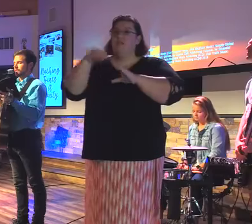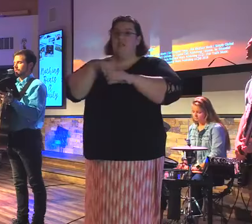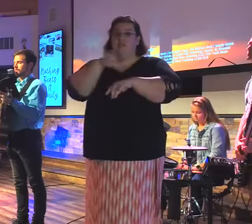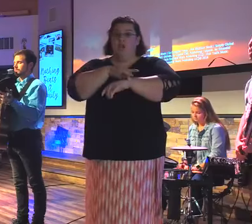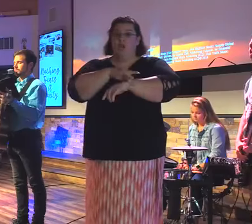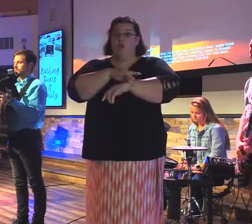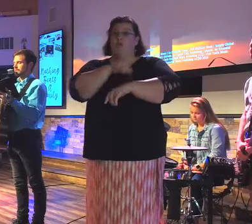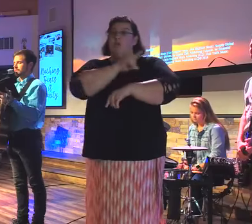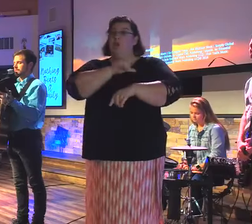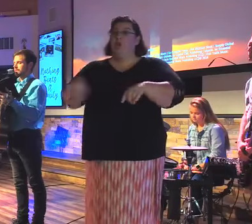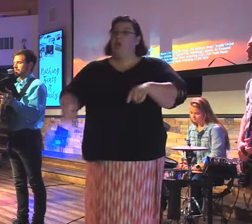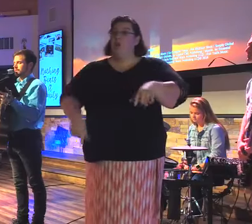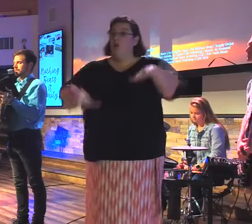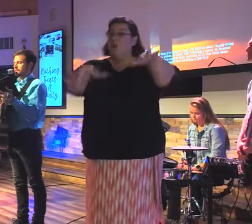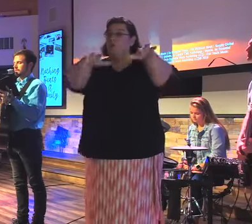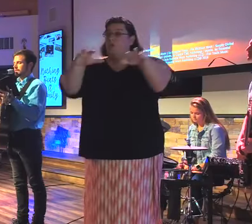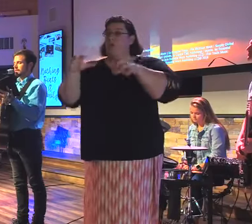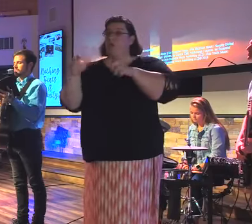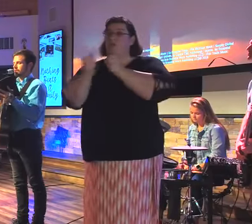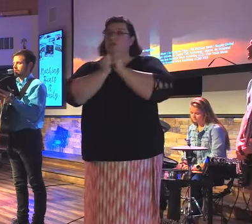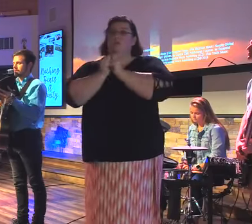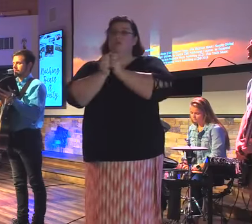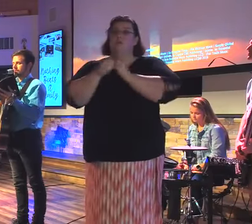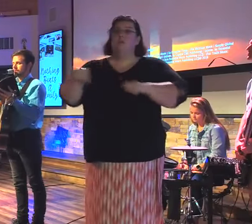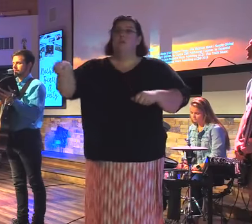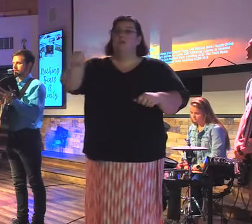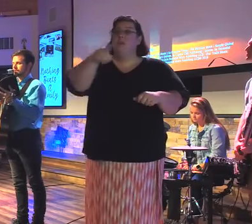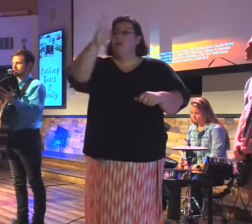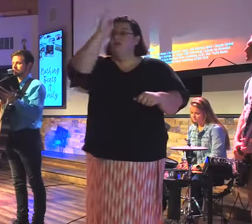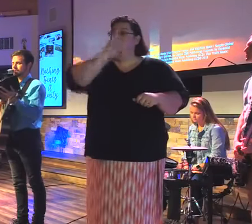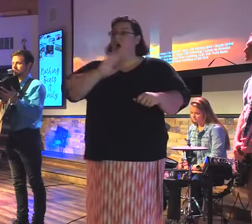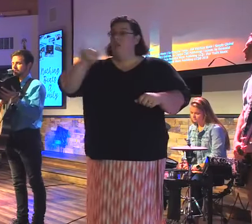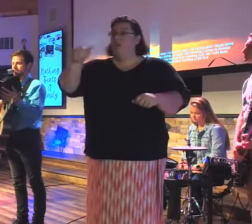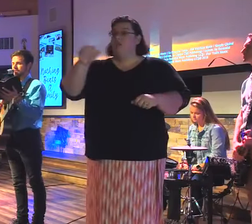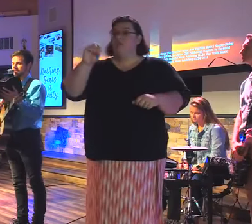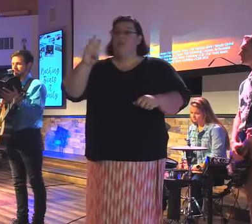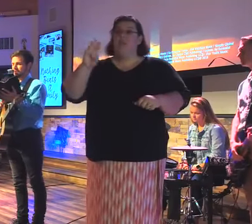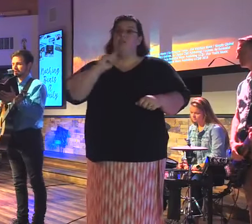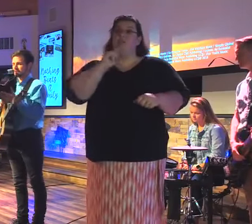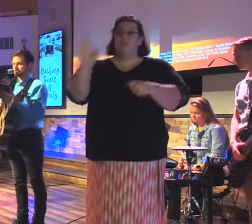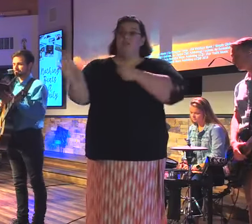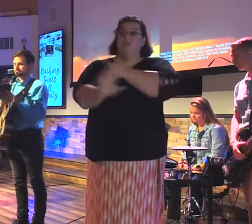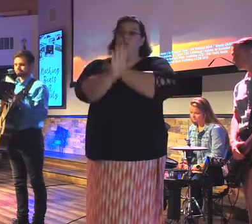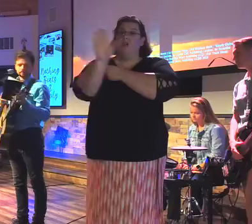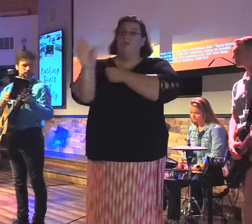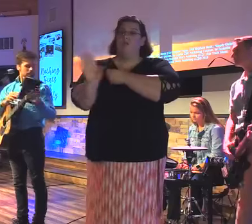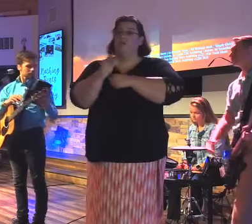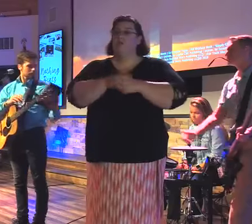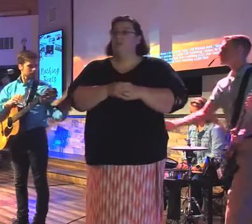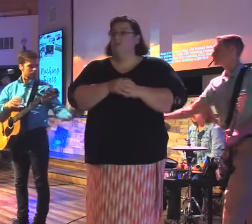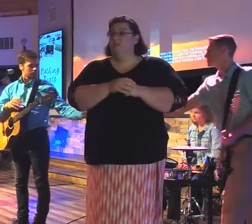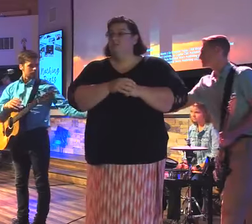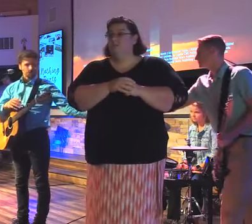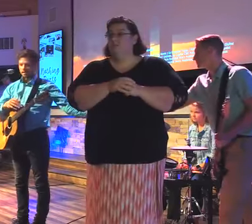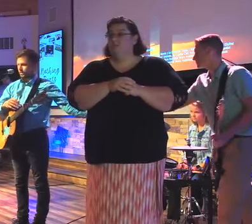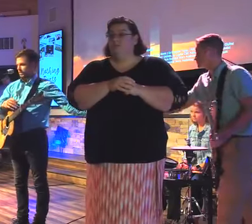The Lord of hosts is with us. The God of Jacob is our refuge. Selah.